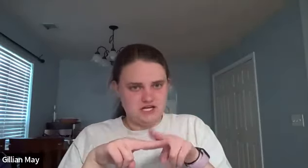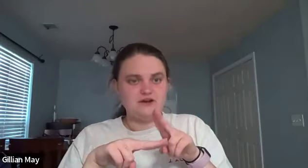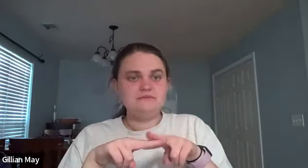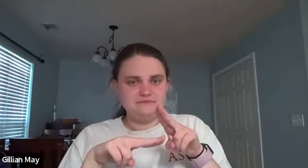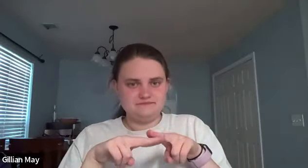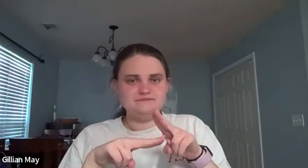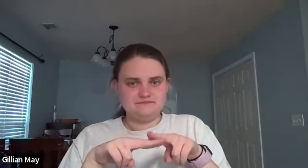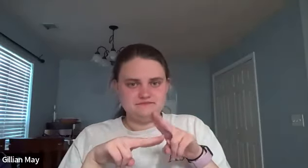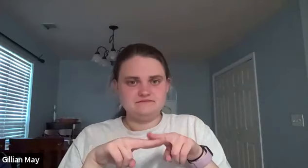Chair.